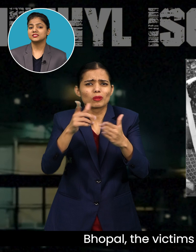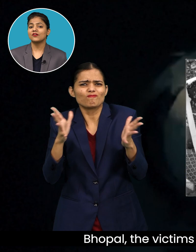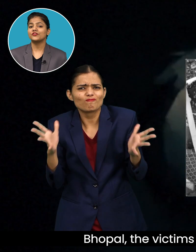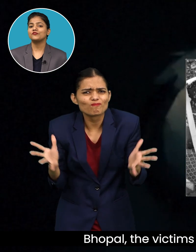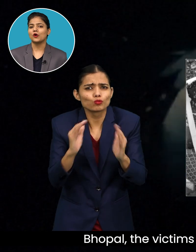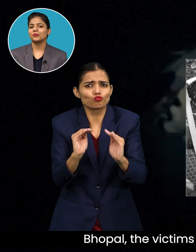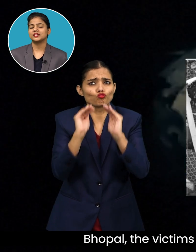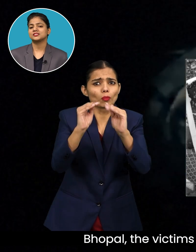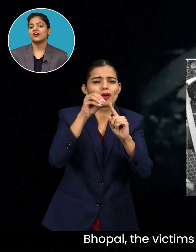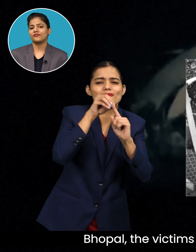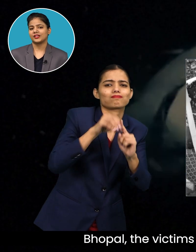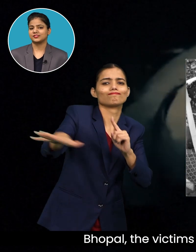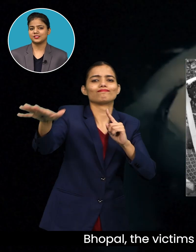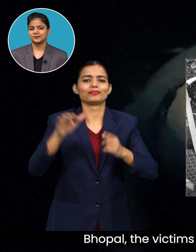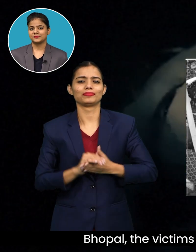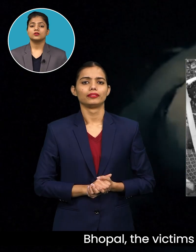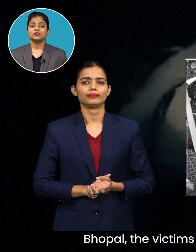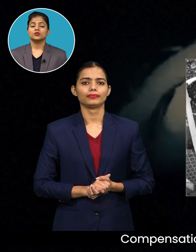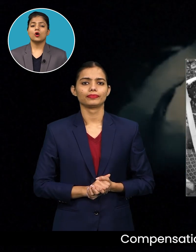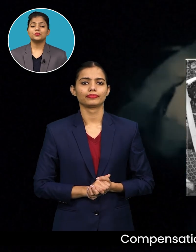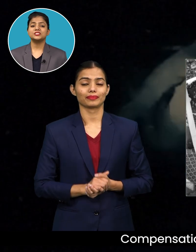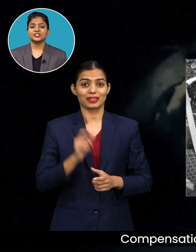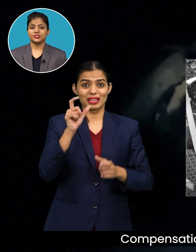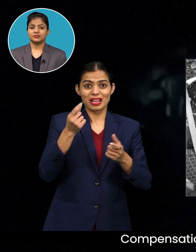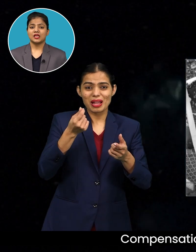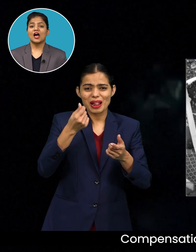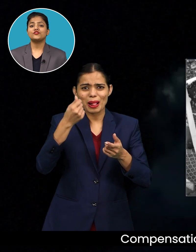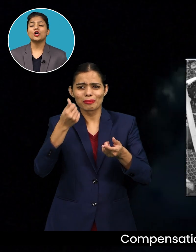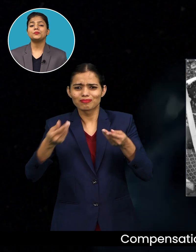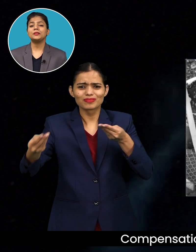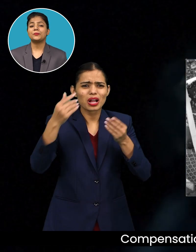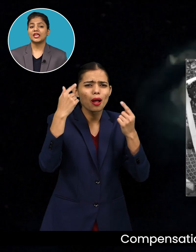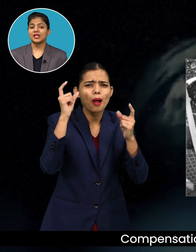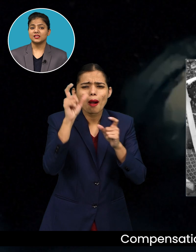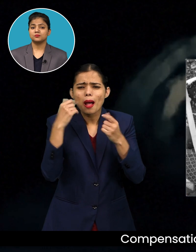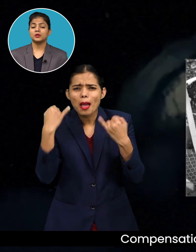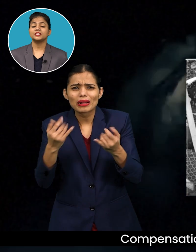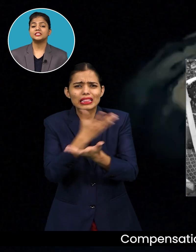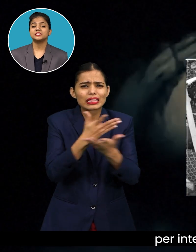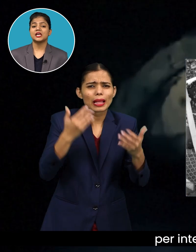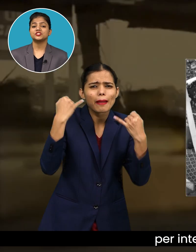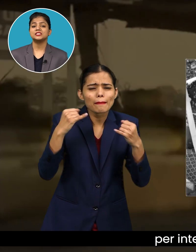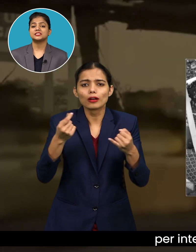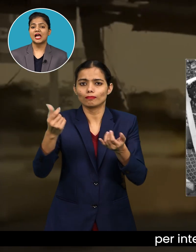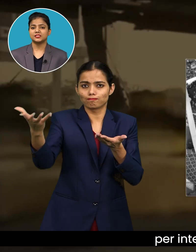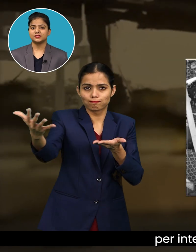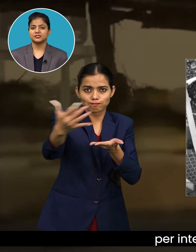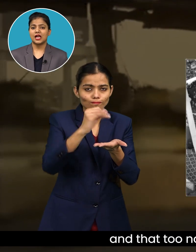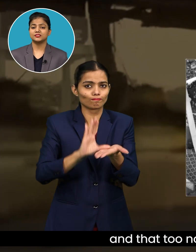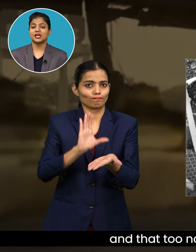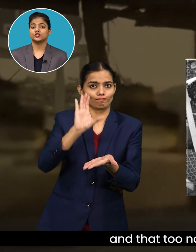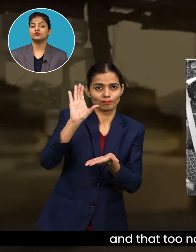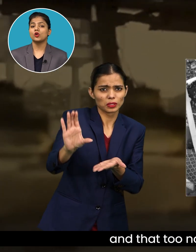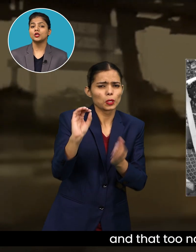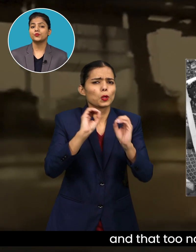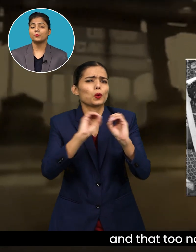still suffering from its effects. Compensation have not been paid as per international standards,